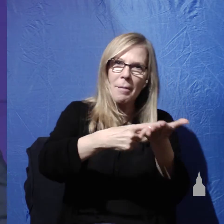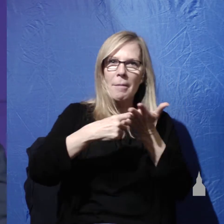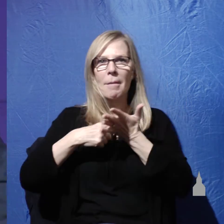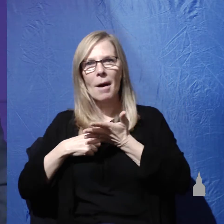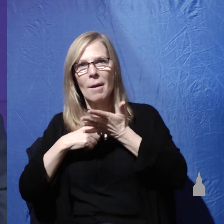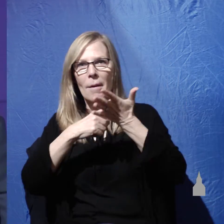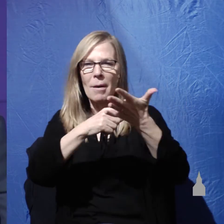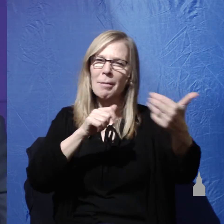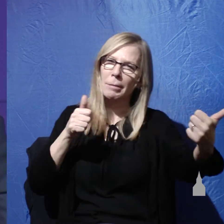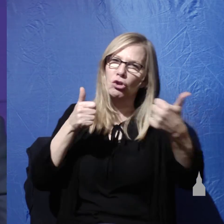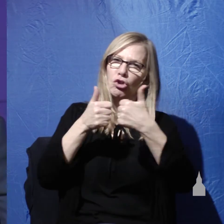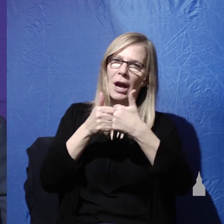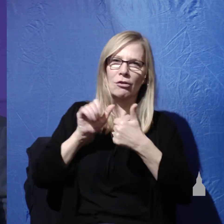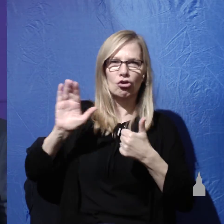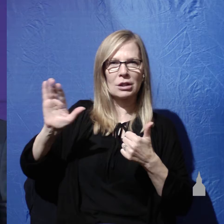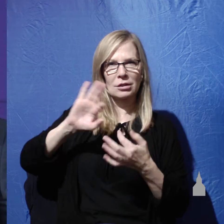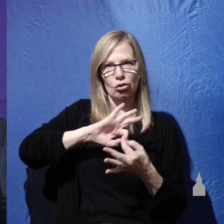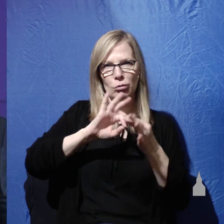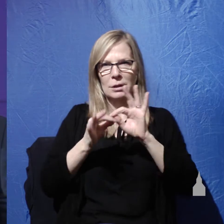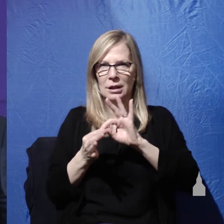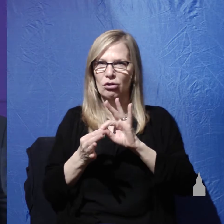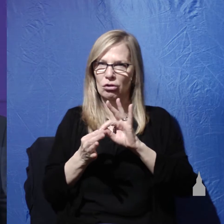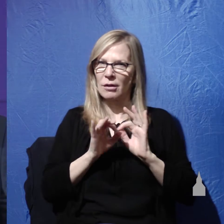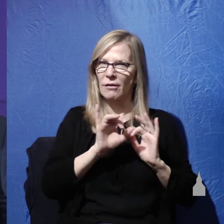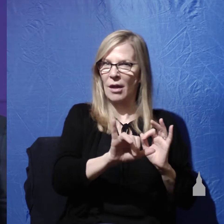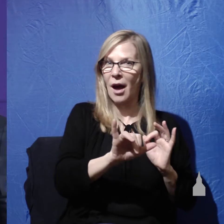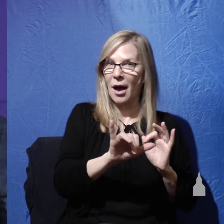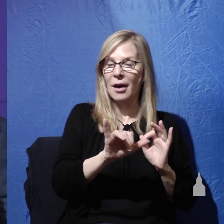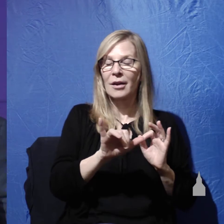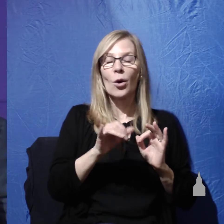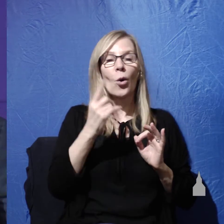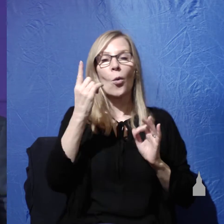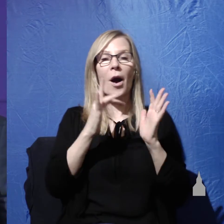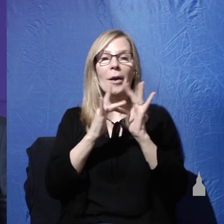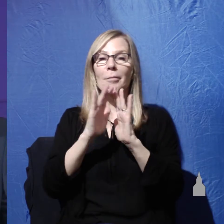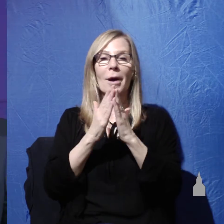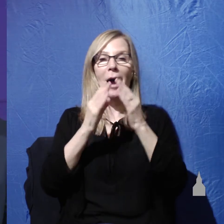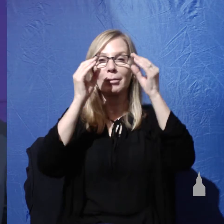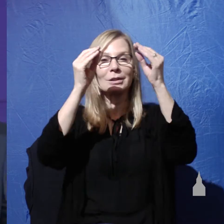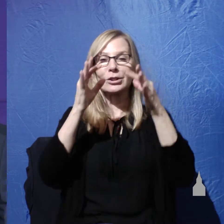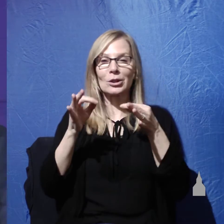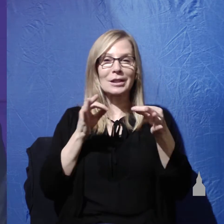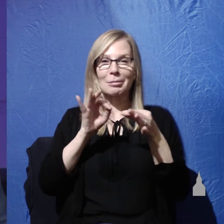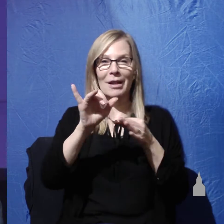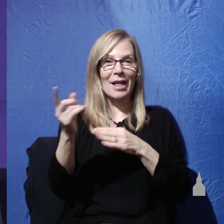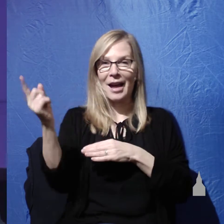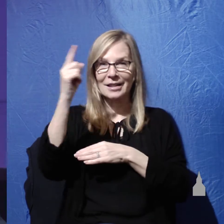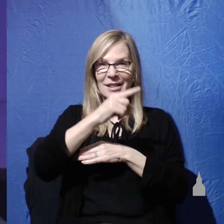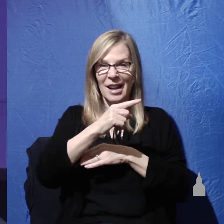interpretation of the scriptures. In explaining what this day must have been like, one Bible teacher said this. He said,